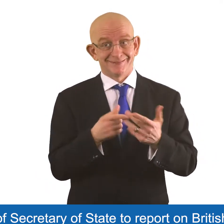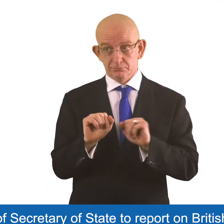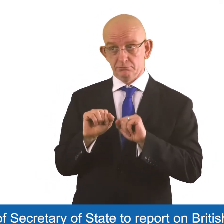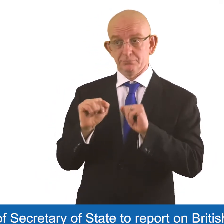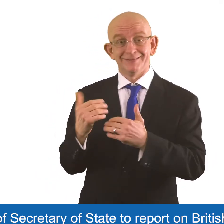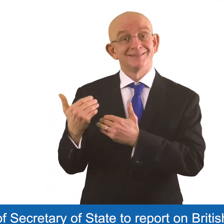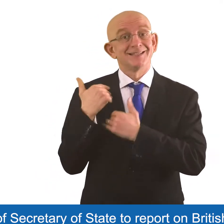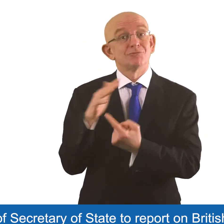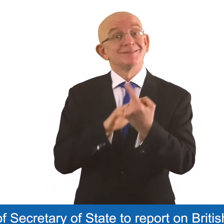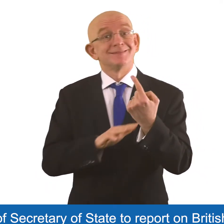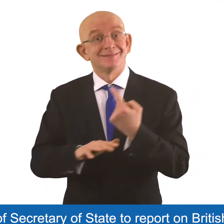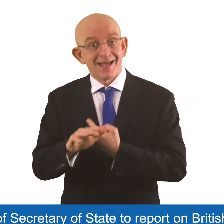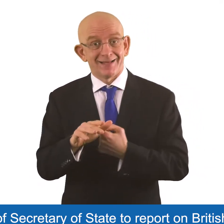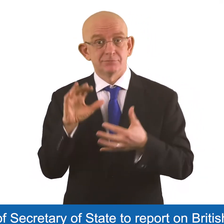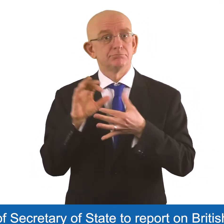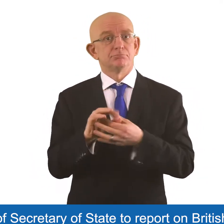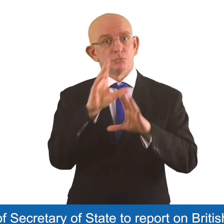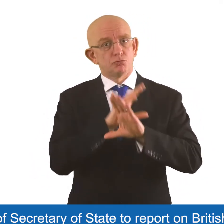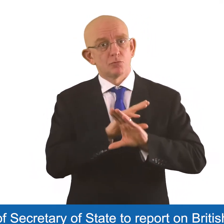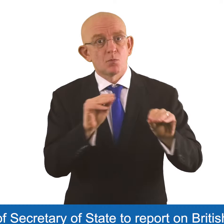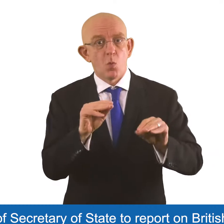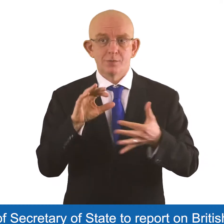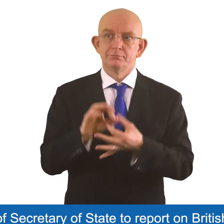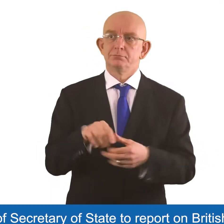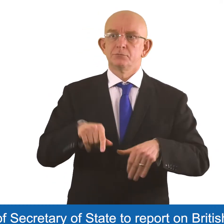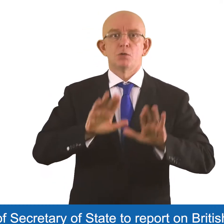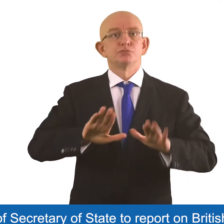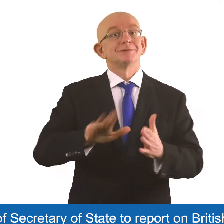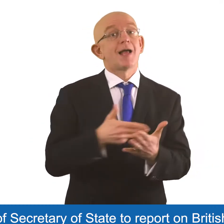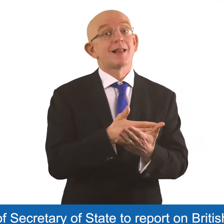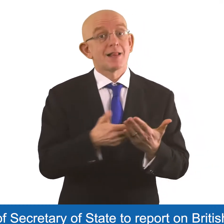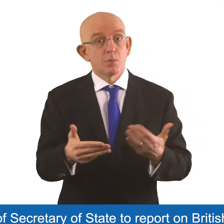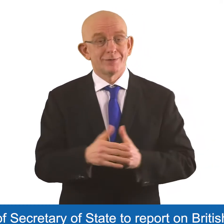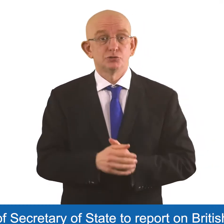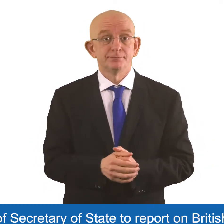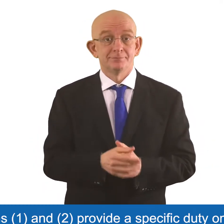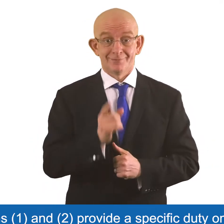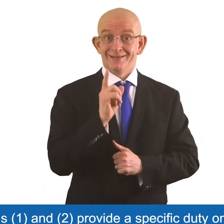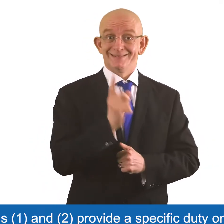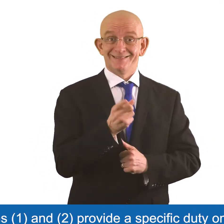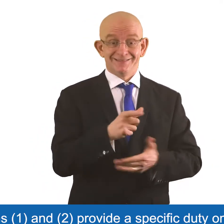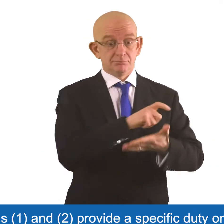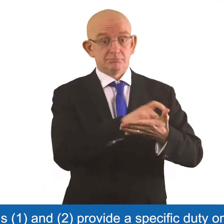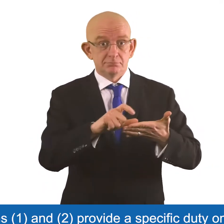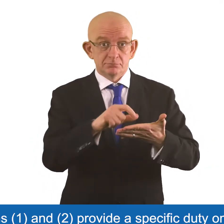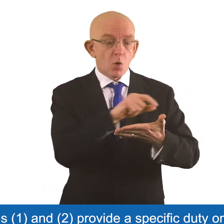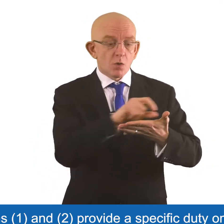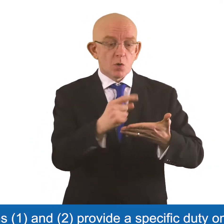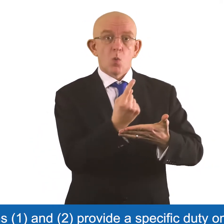Clause 2. Duty of Secretary of State to report on British Sign Language. 24. Subsections